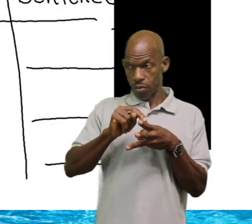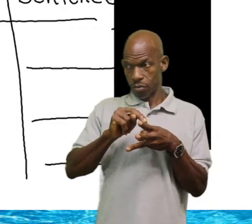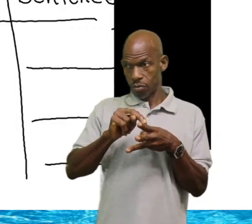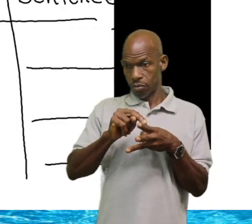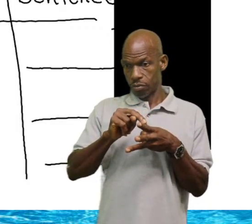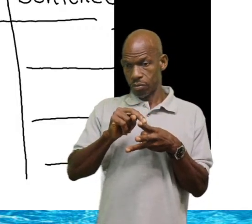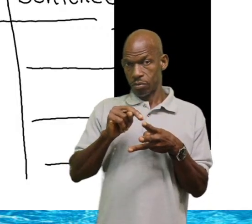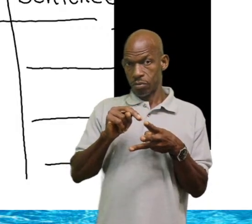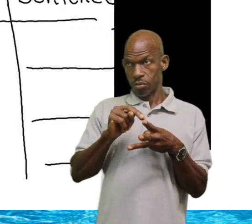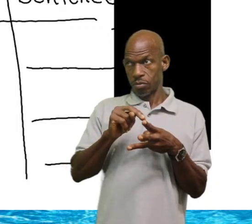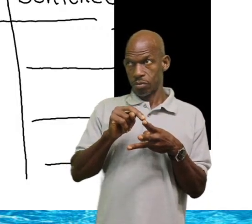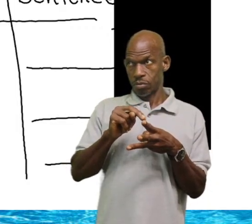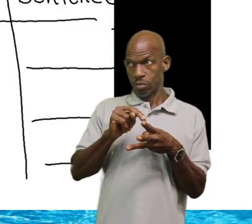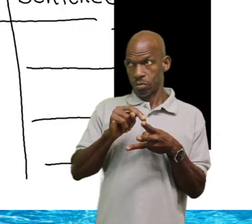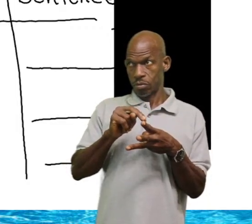Just a minute.